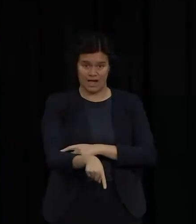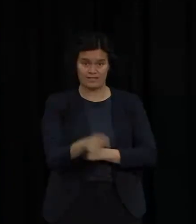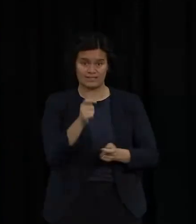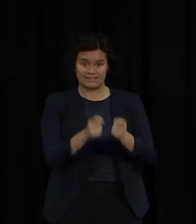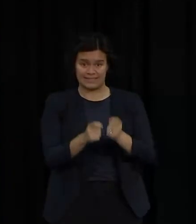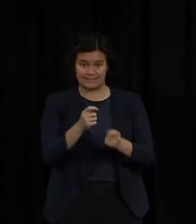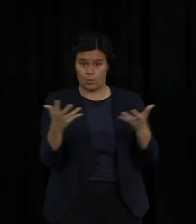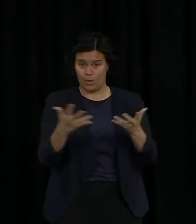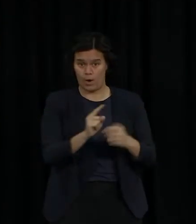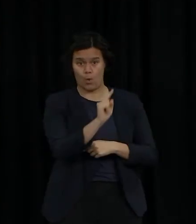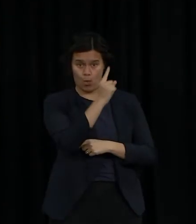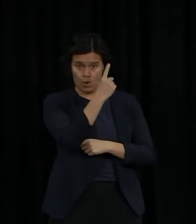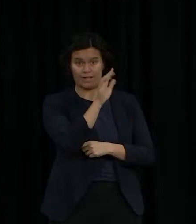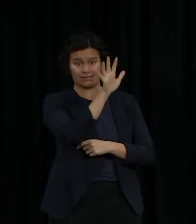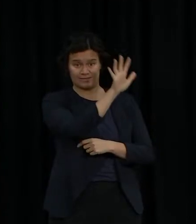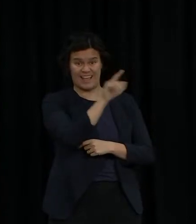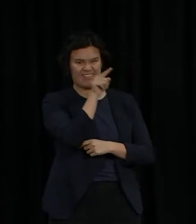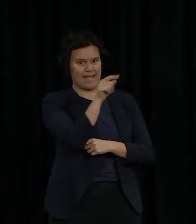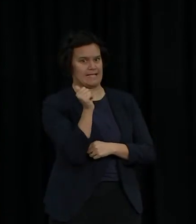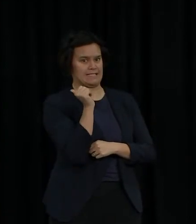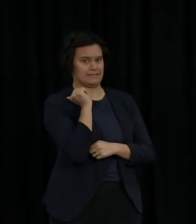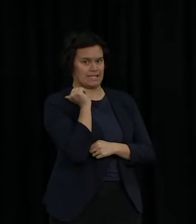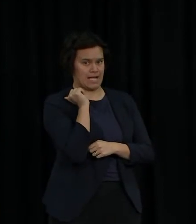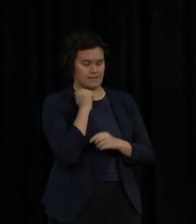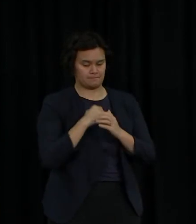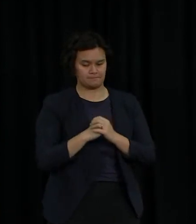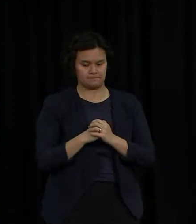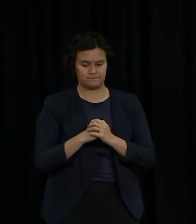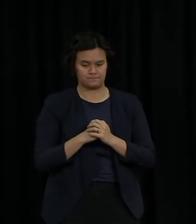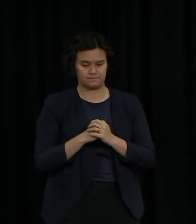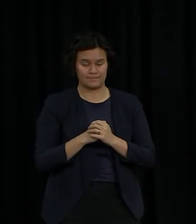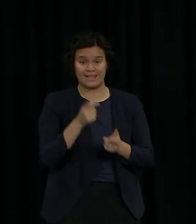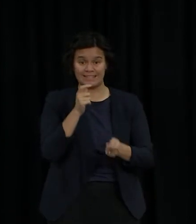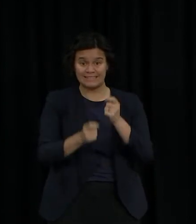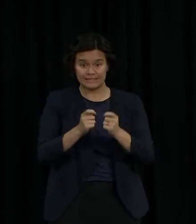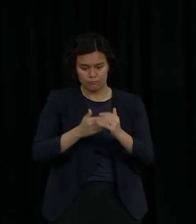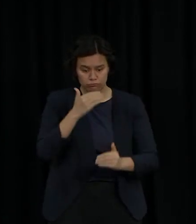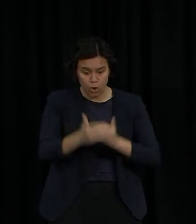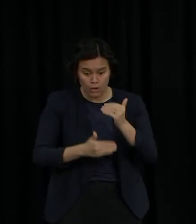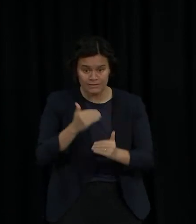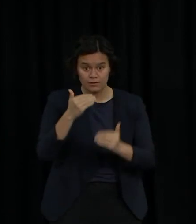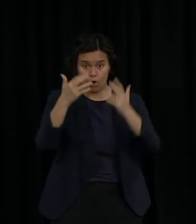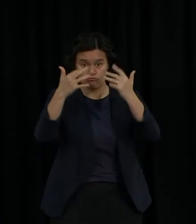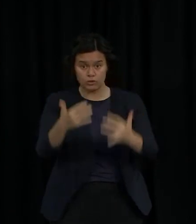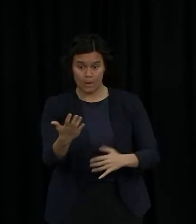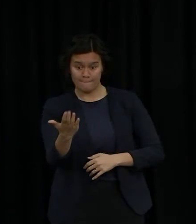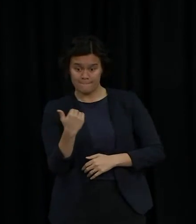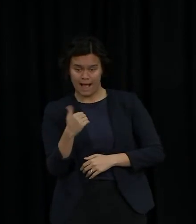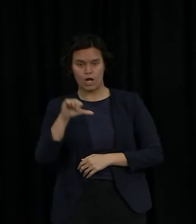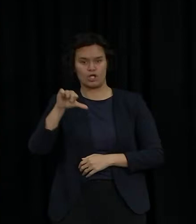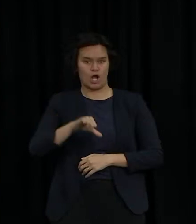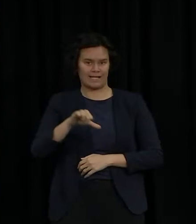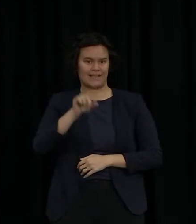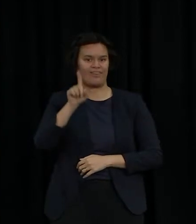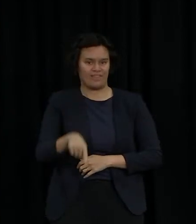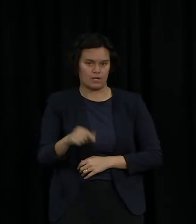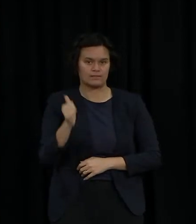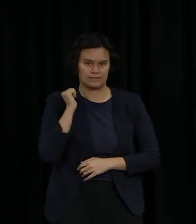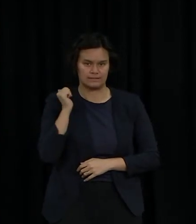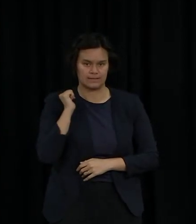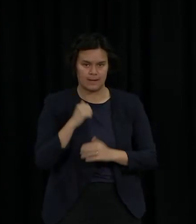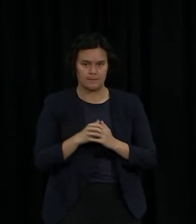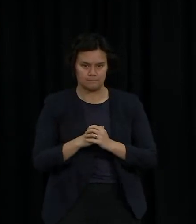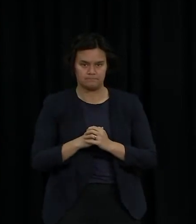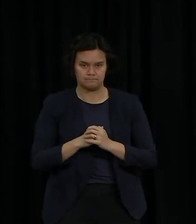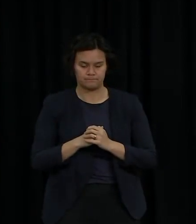Auckland yesterday, and more than 19,000 processed nationwide. There has also been a strong turnout for testing